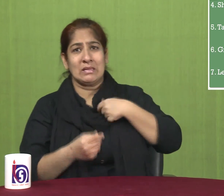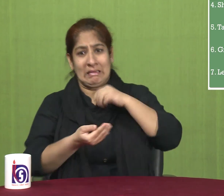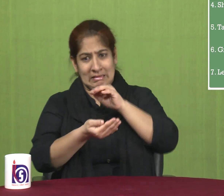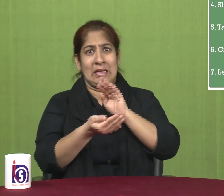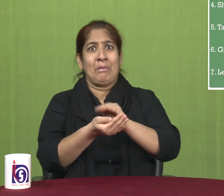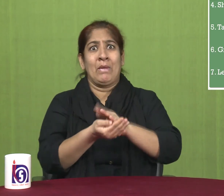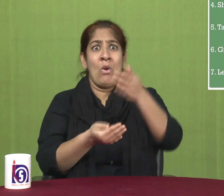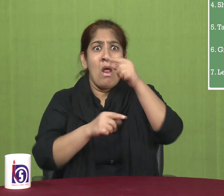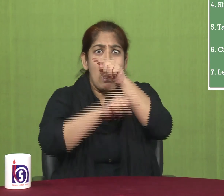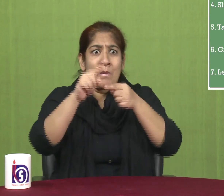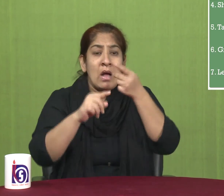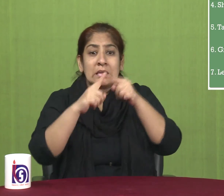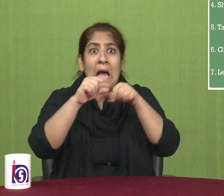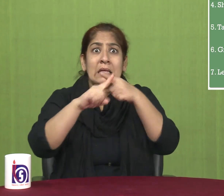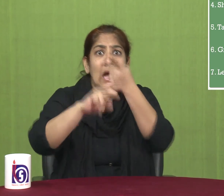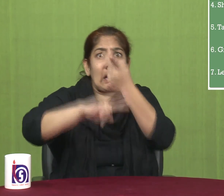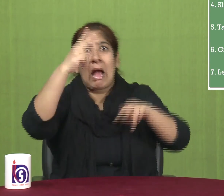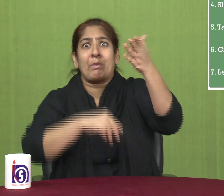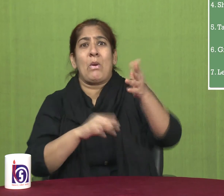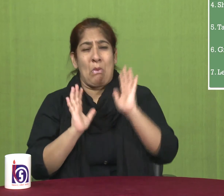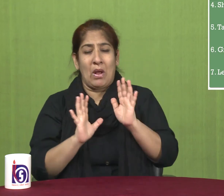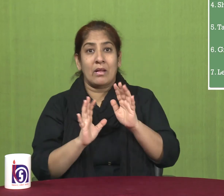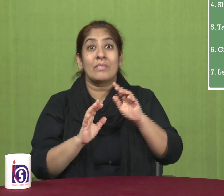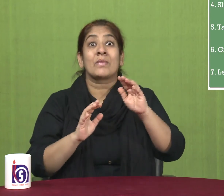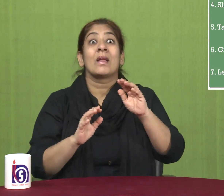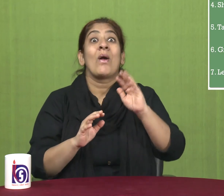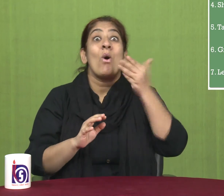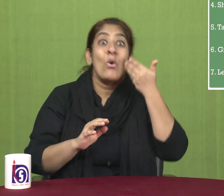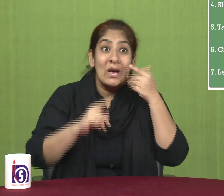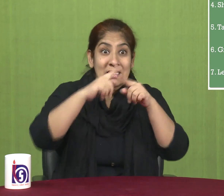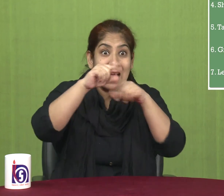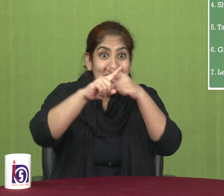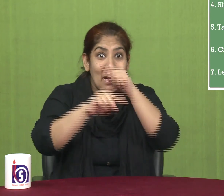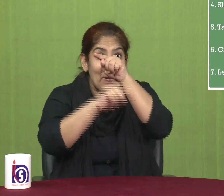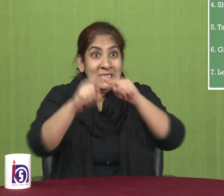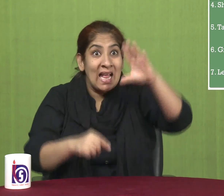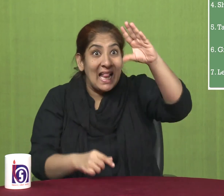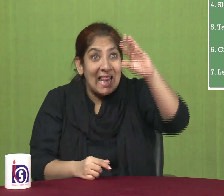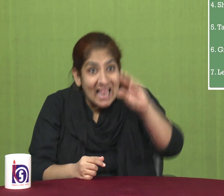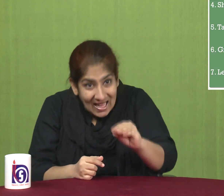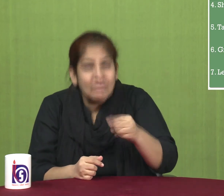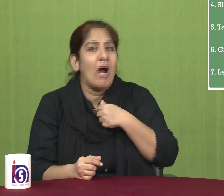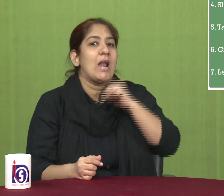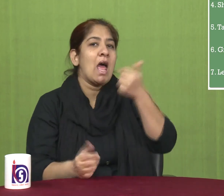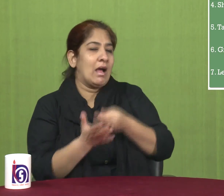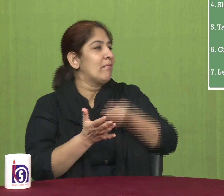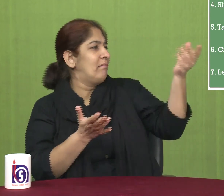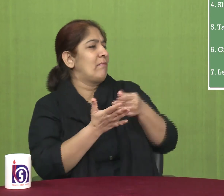money with additional percentage. And also there are some tax rules. If the percentage is